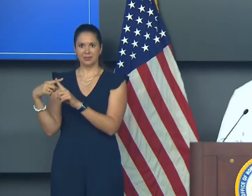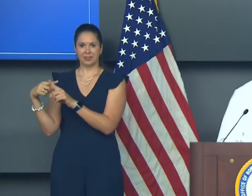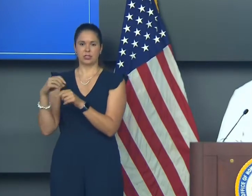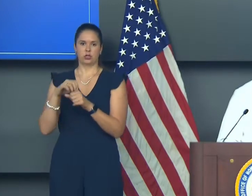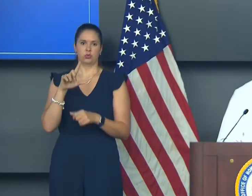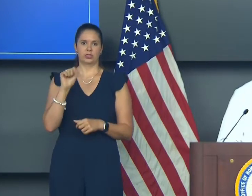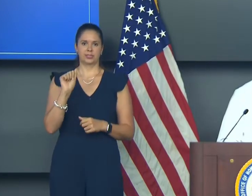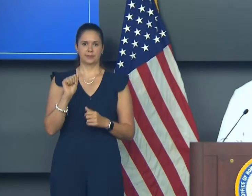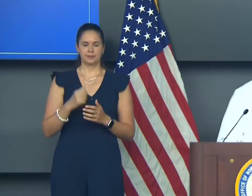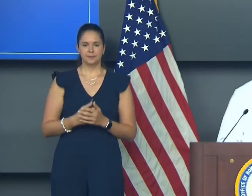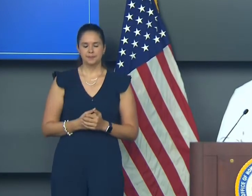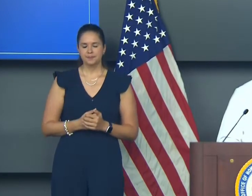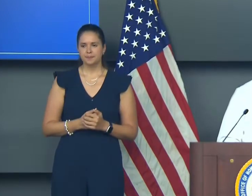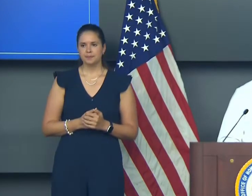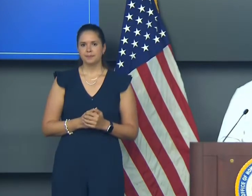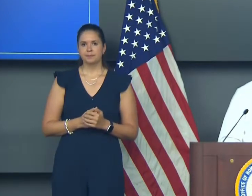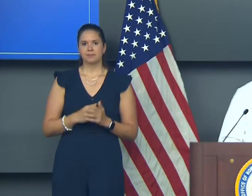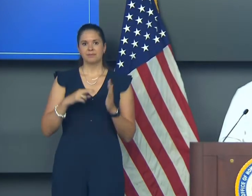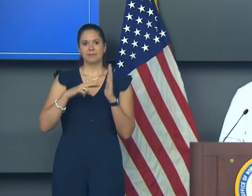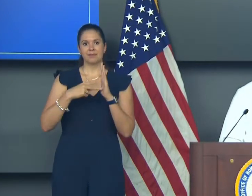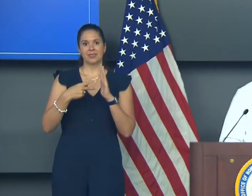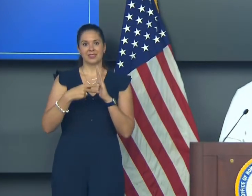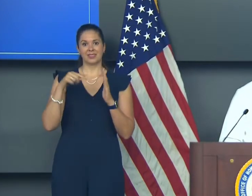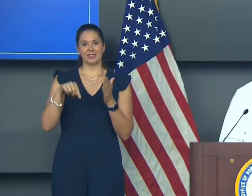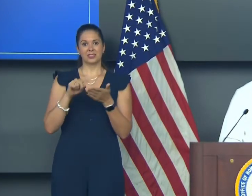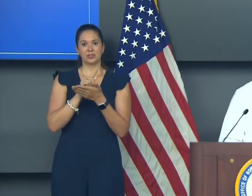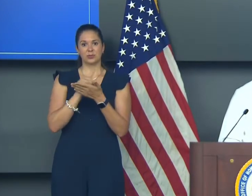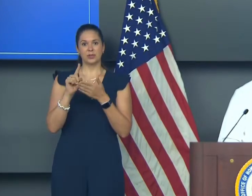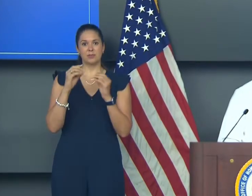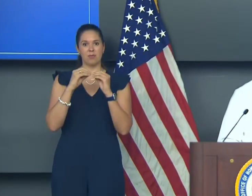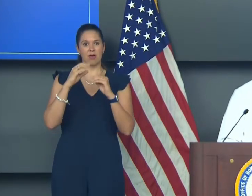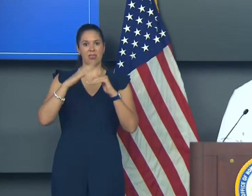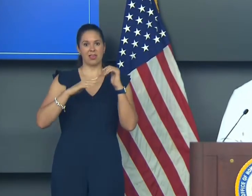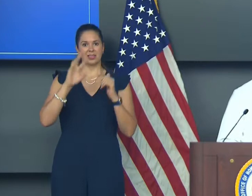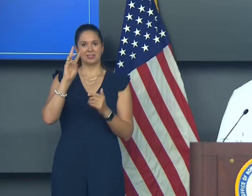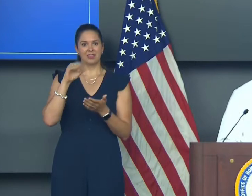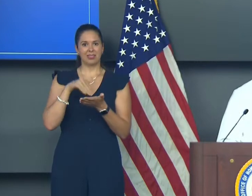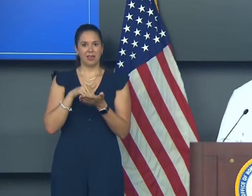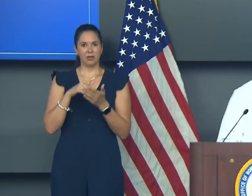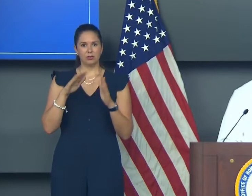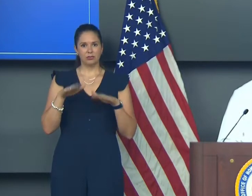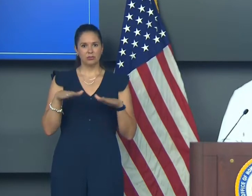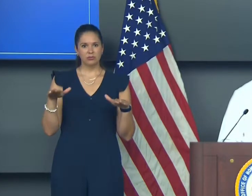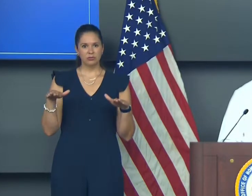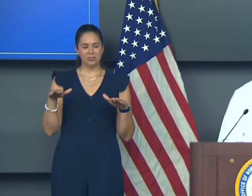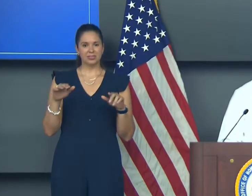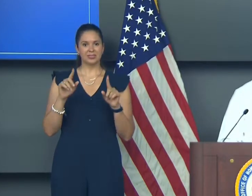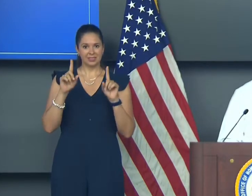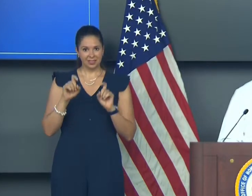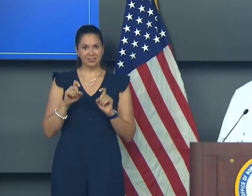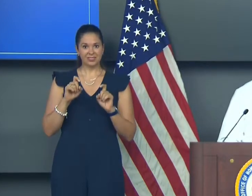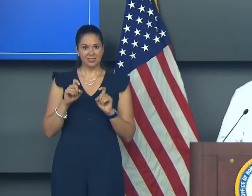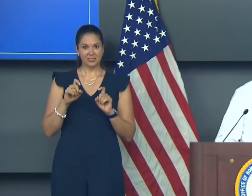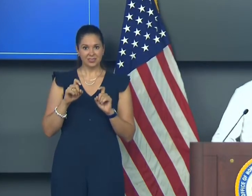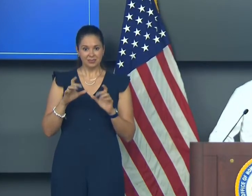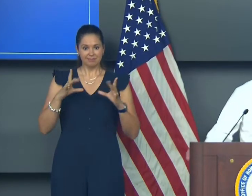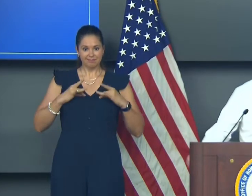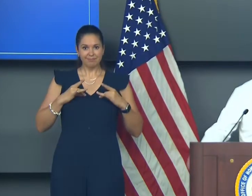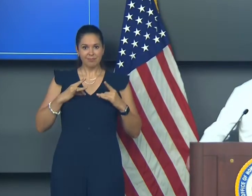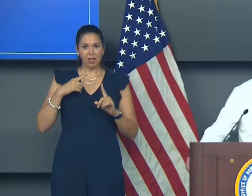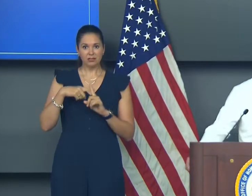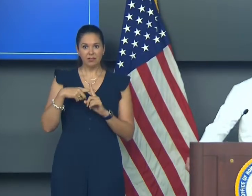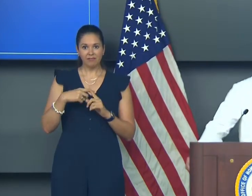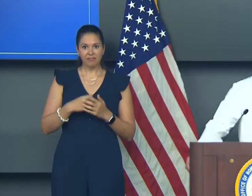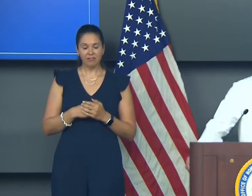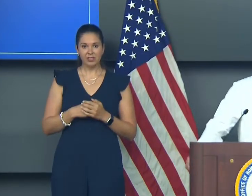Louisiana. That means this week more than 6,000 children tested positive.